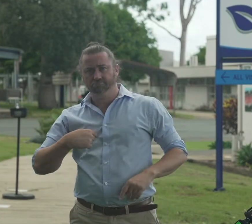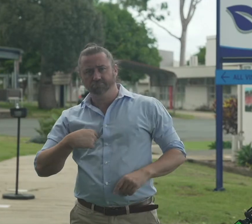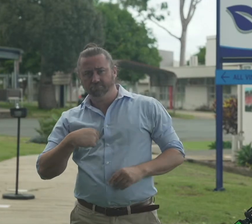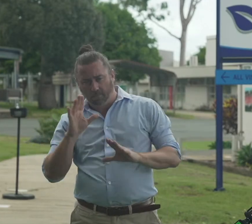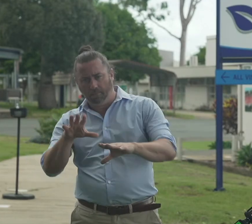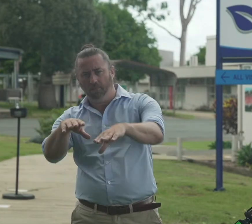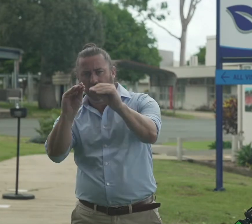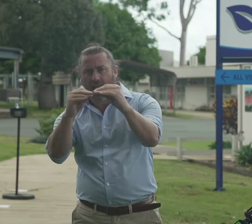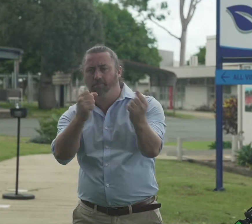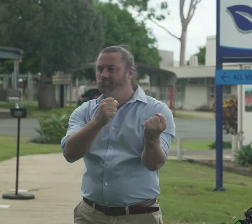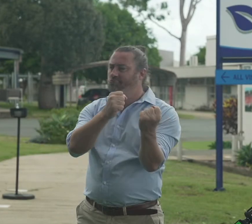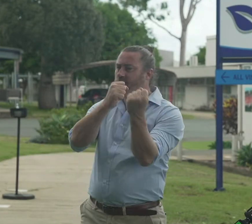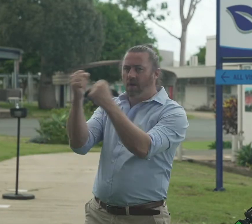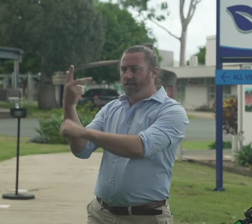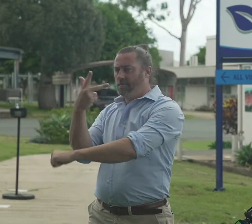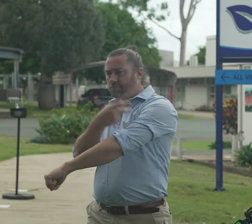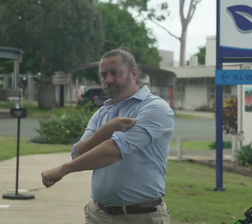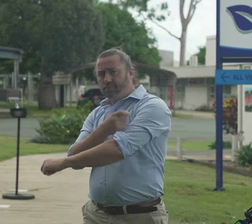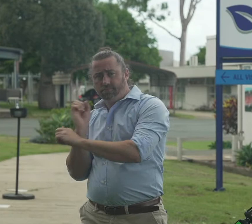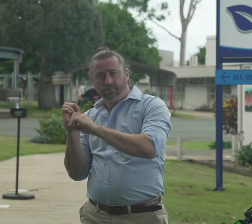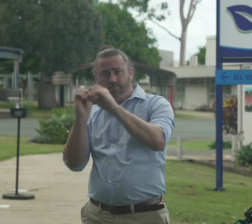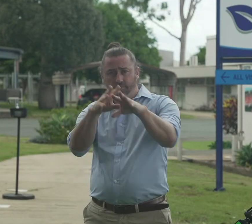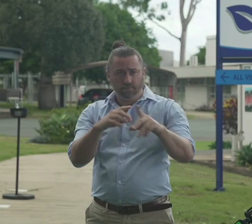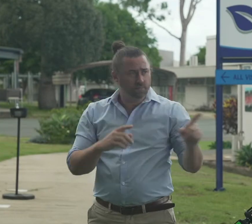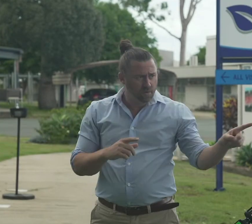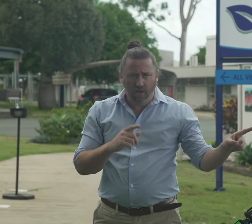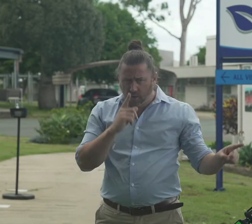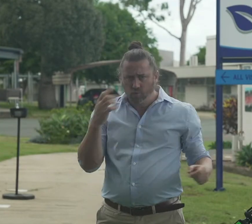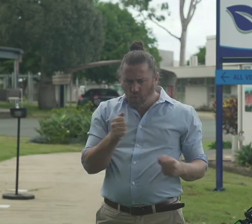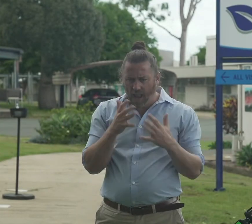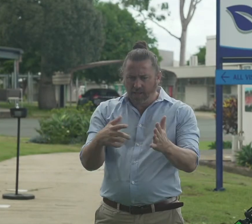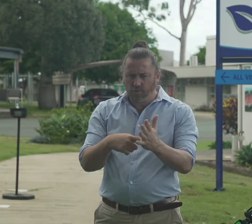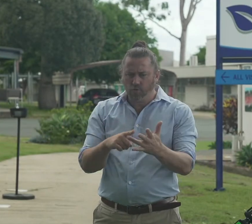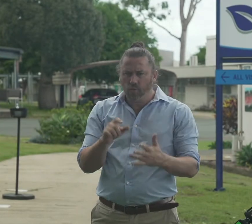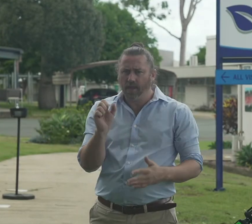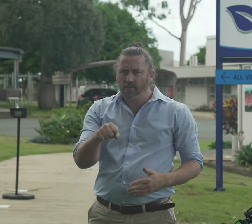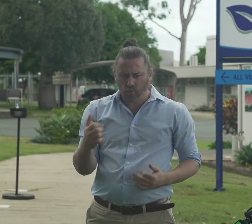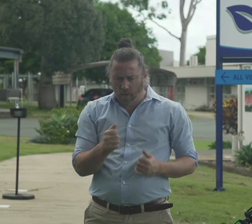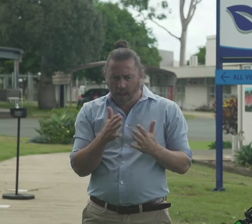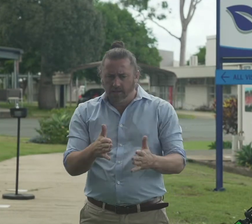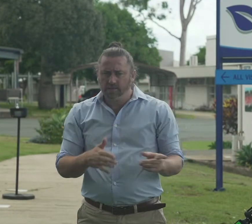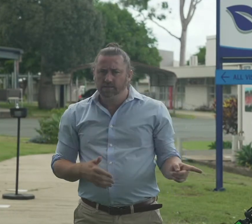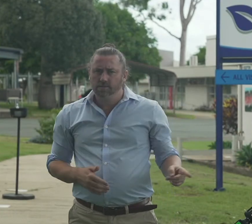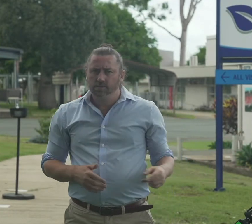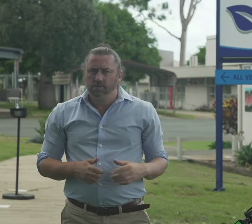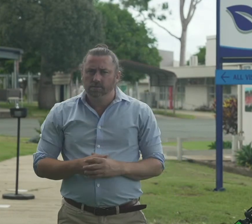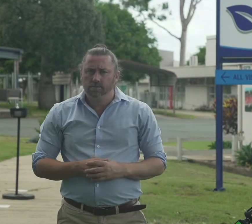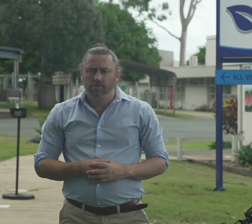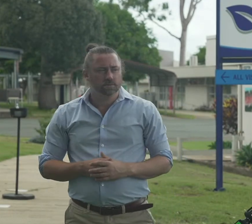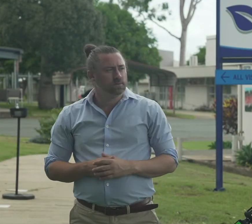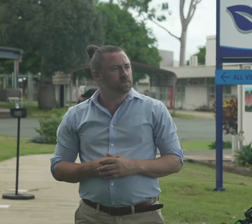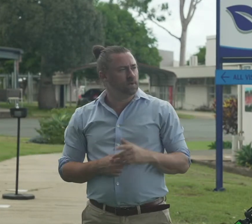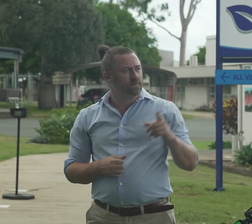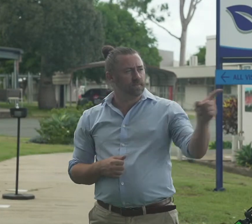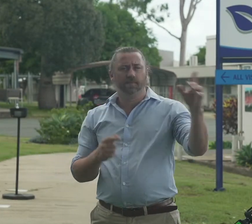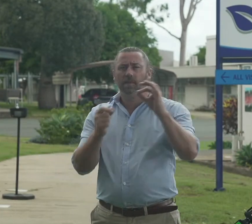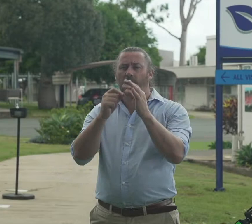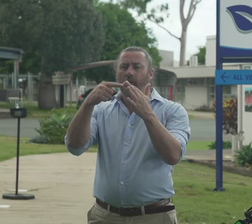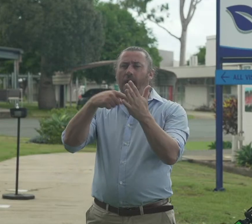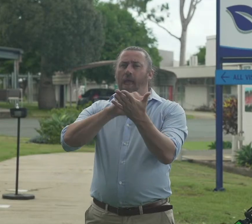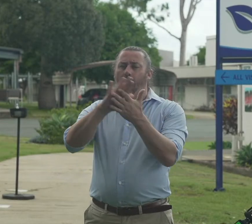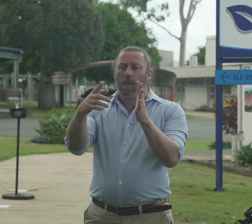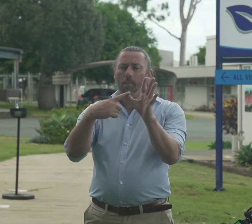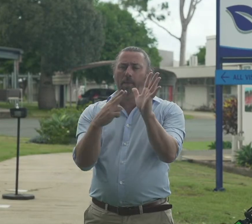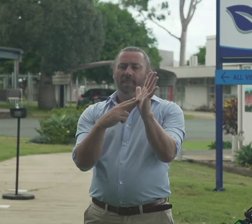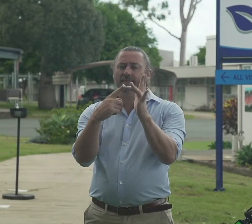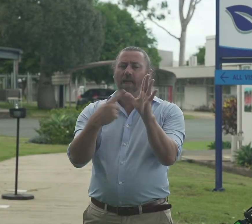take their loved one out to go get boosted? Well, they certainly should be able to. Yes, definitely, if they're able to. Yes. Bethania, an aged care